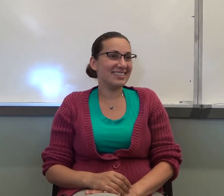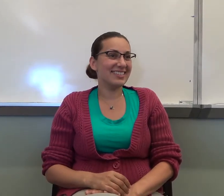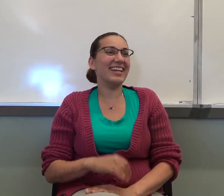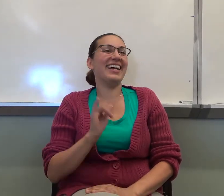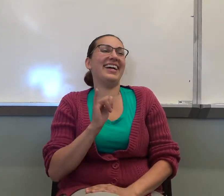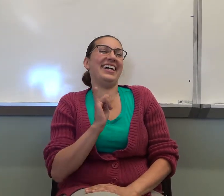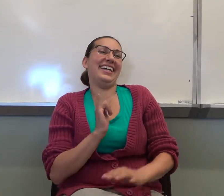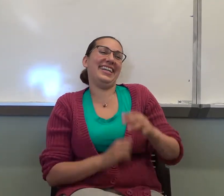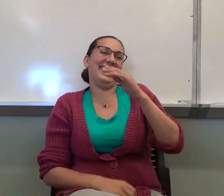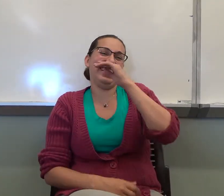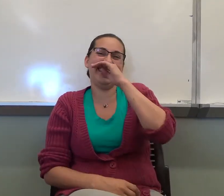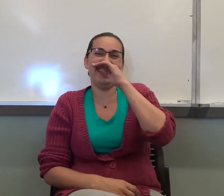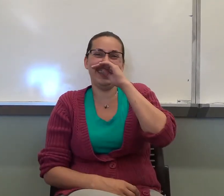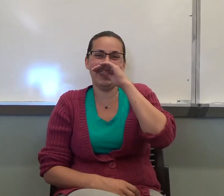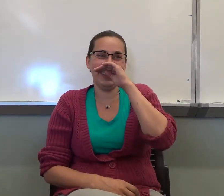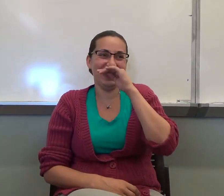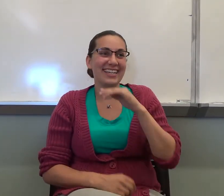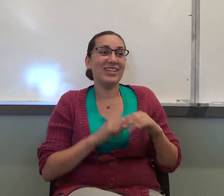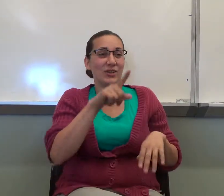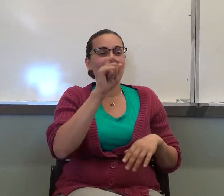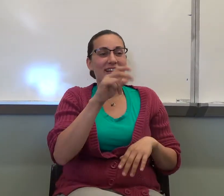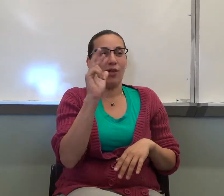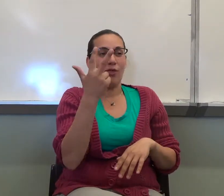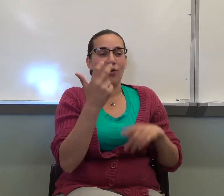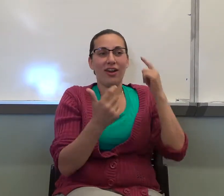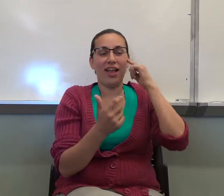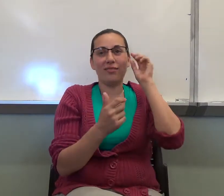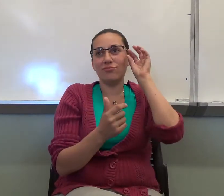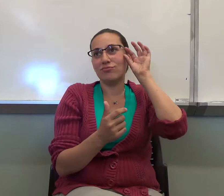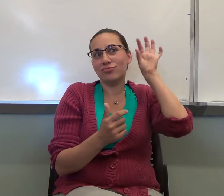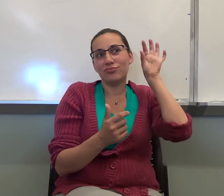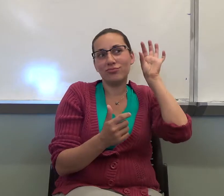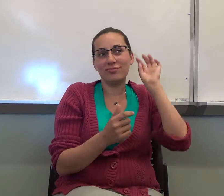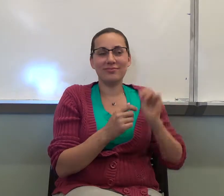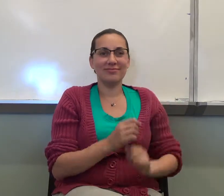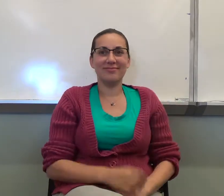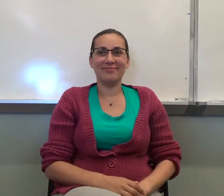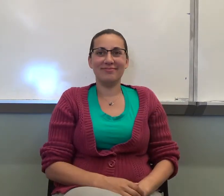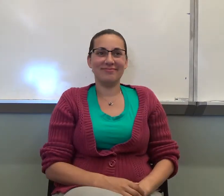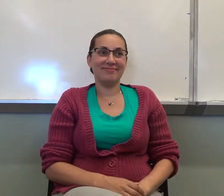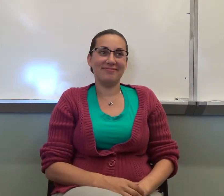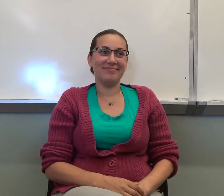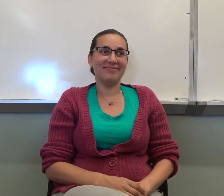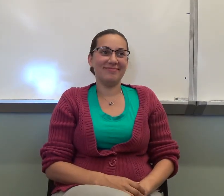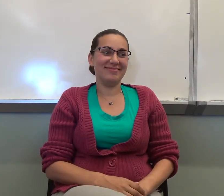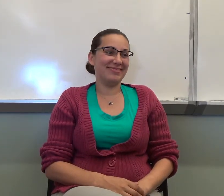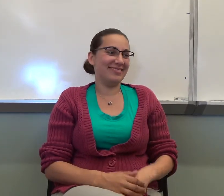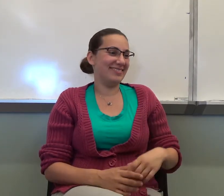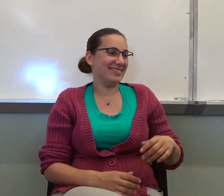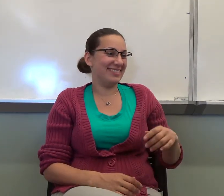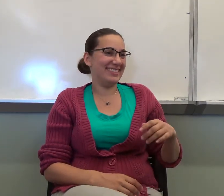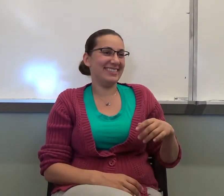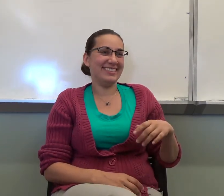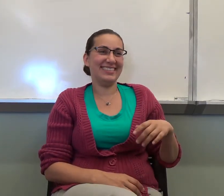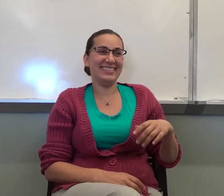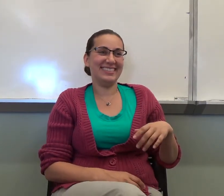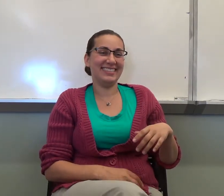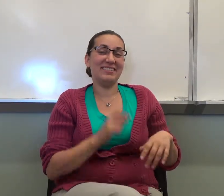This is a minus b. Minus 1 times b would be its opposite. Its opposite is minus b.